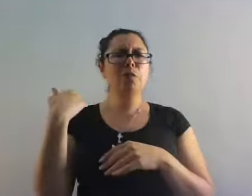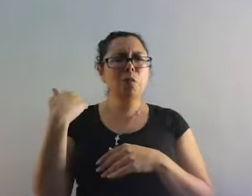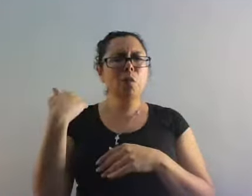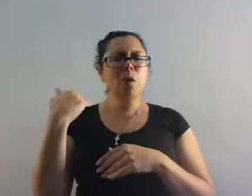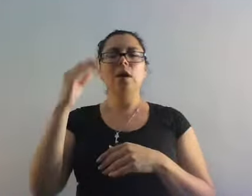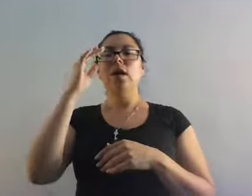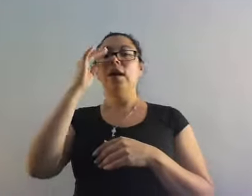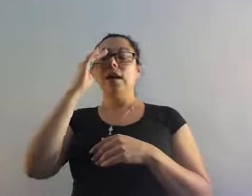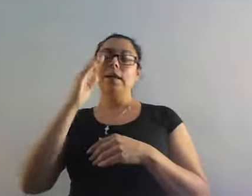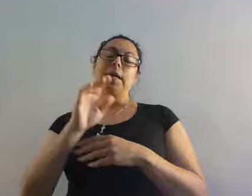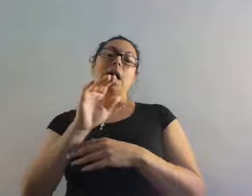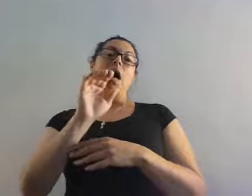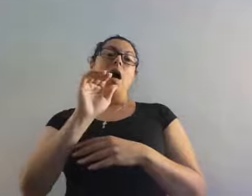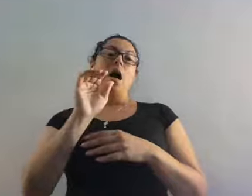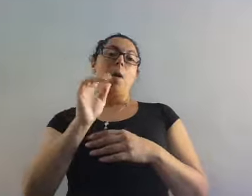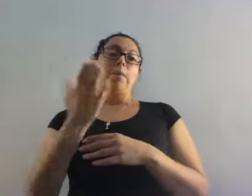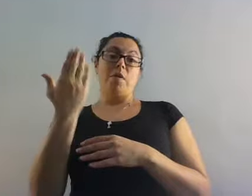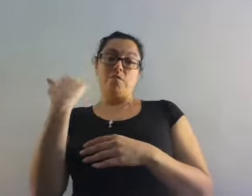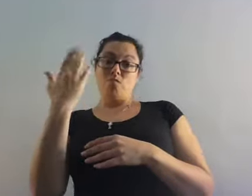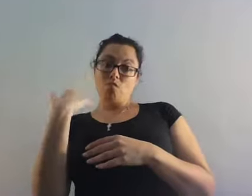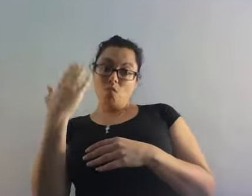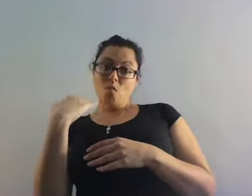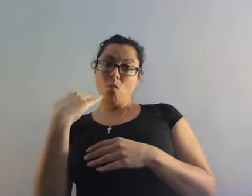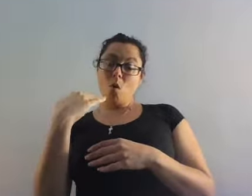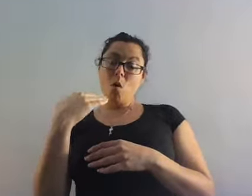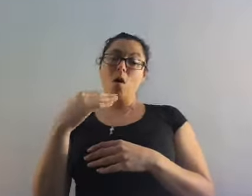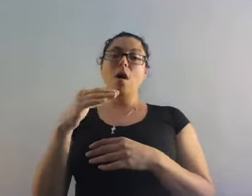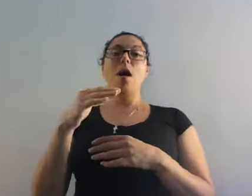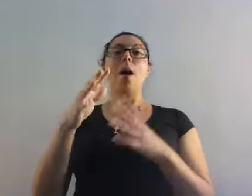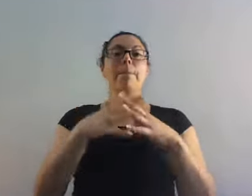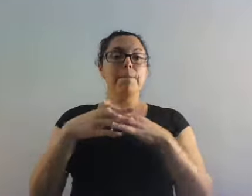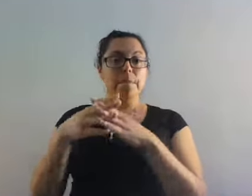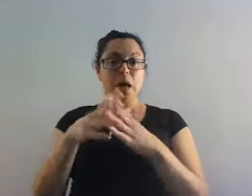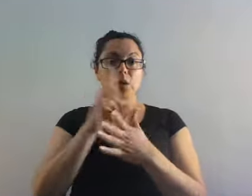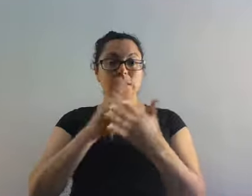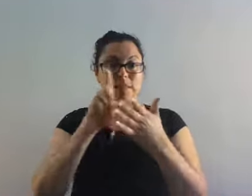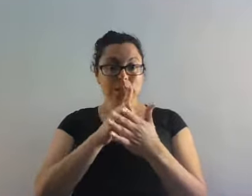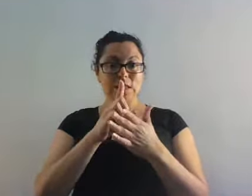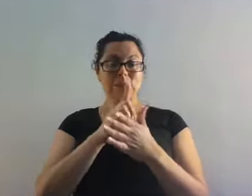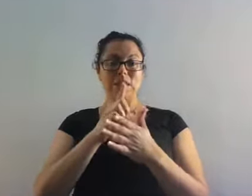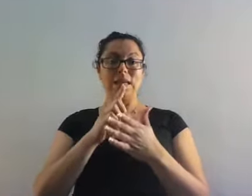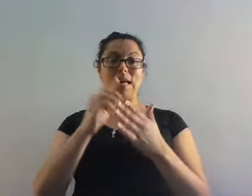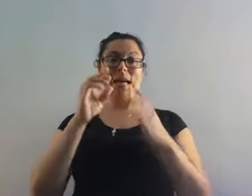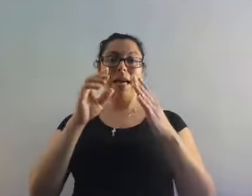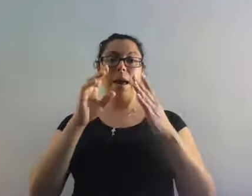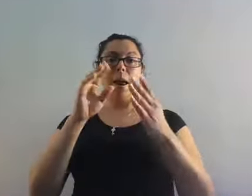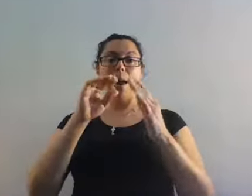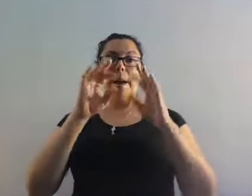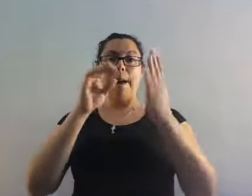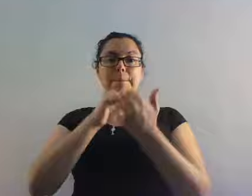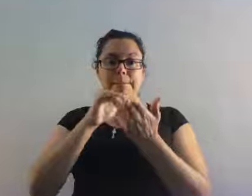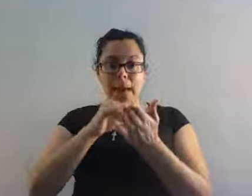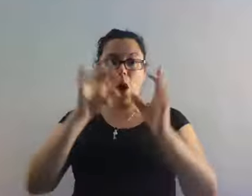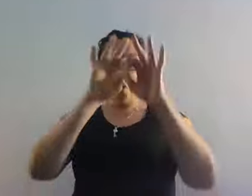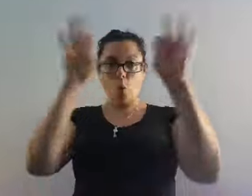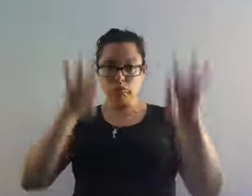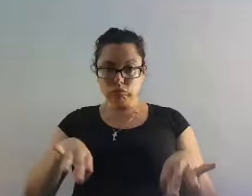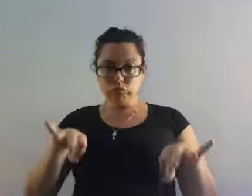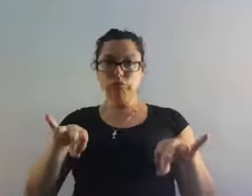Act medical questionnaire. A lot of employers do. You can't do it beforehand because you can't discriminate